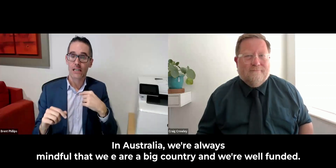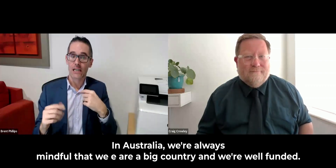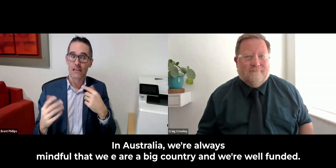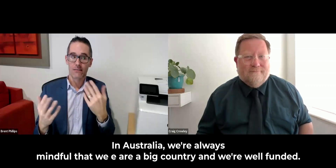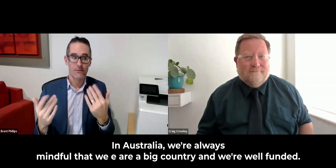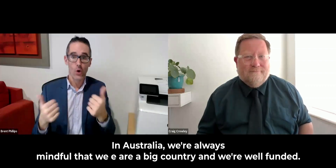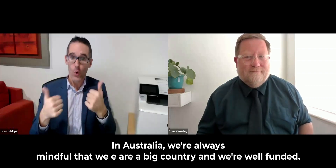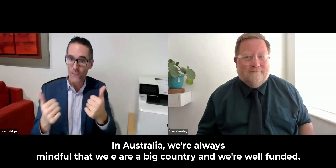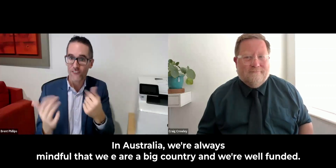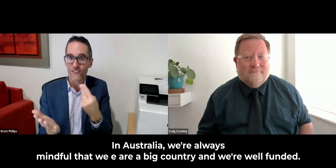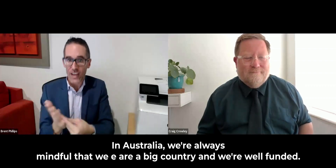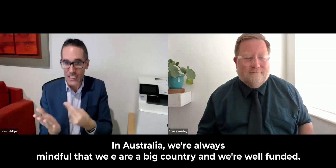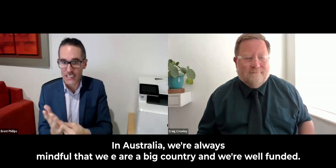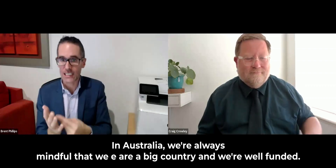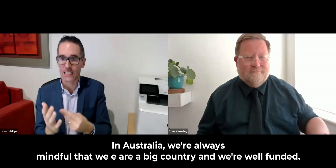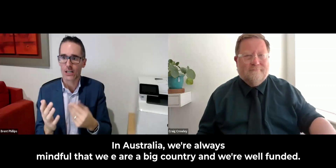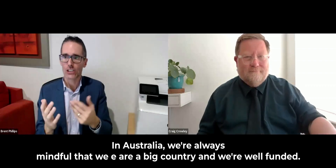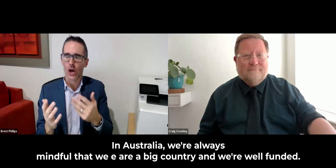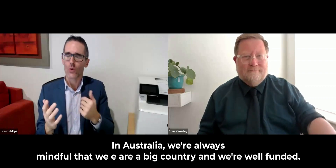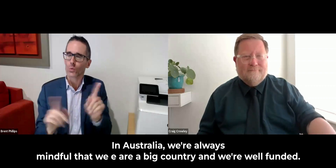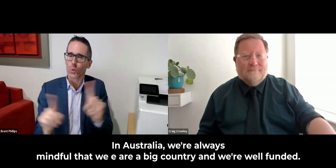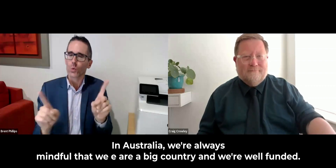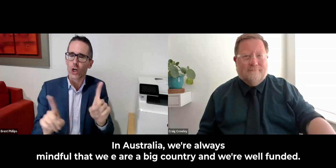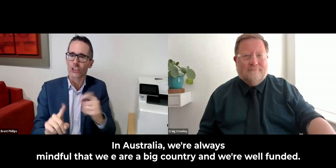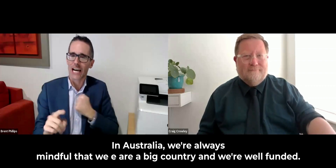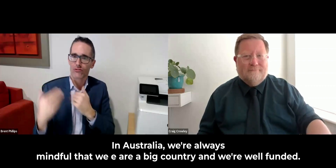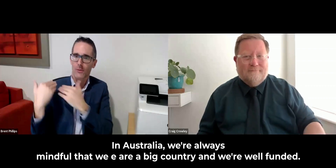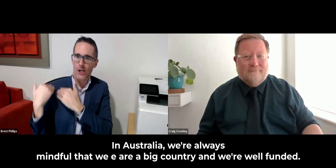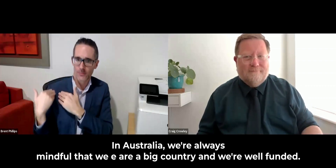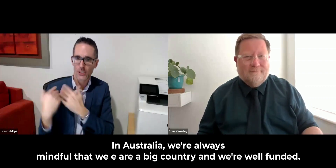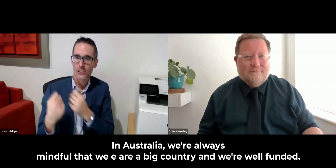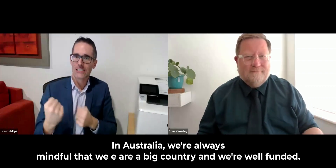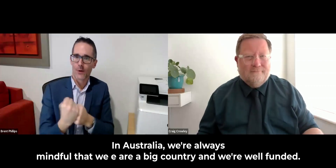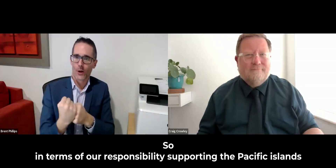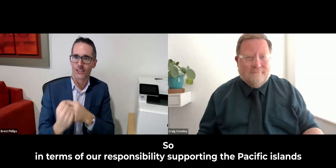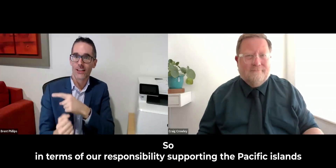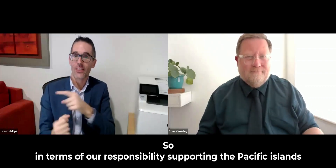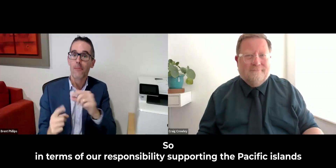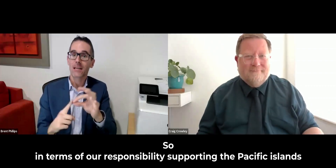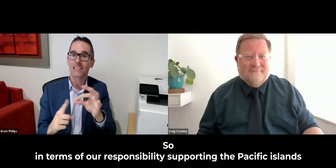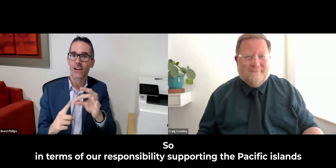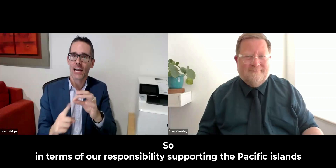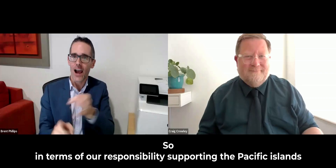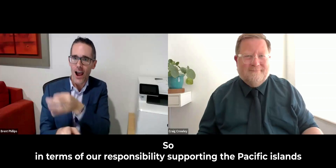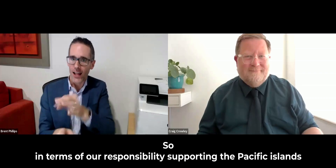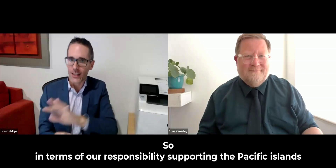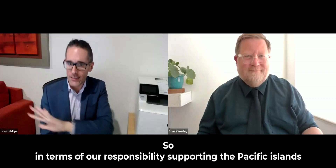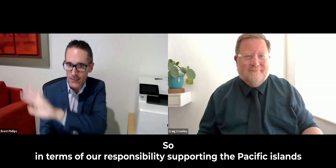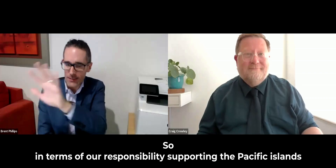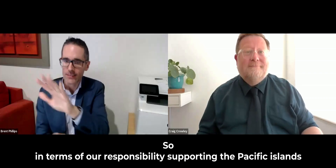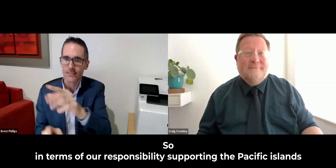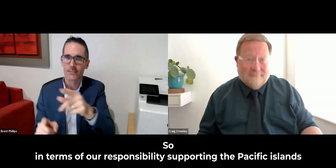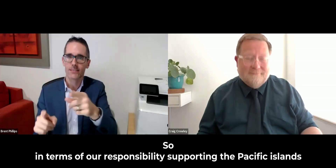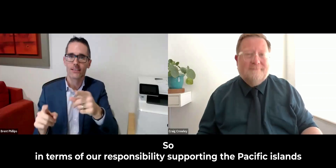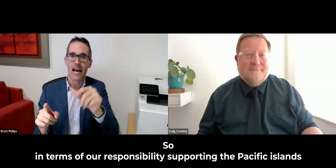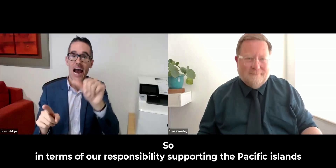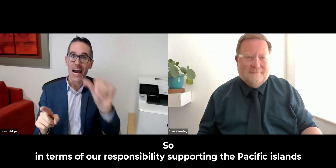are a big country and we're well funded. So in terms of our responsibility, supporting